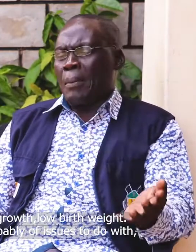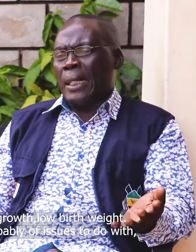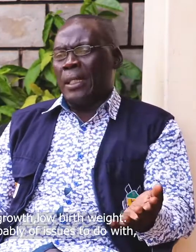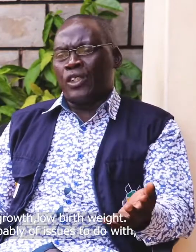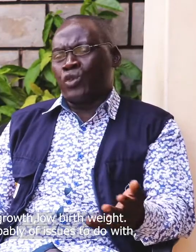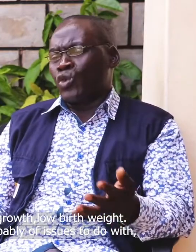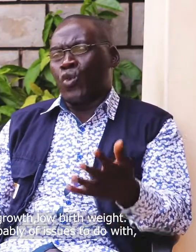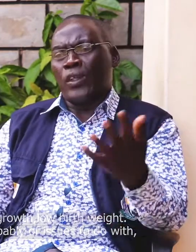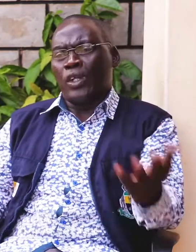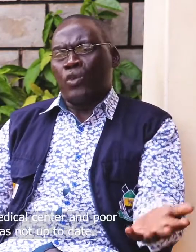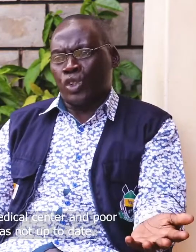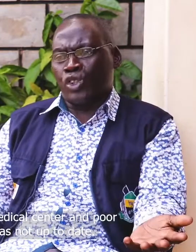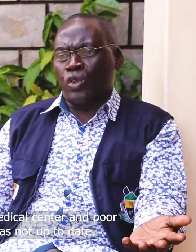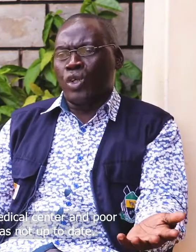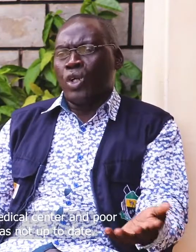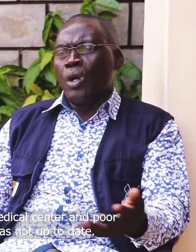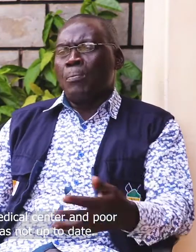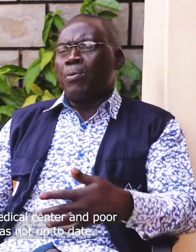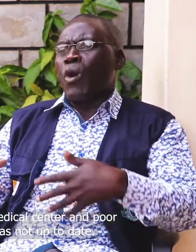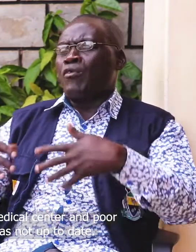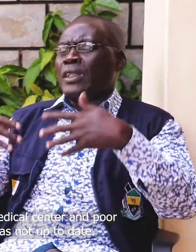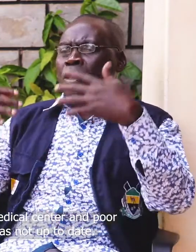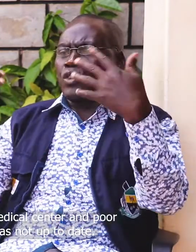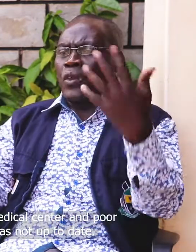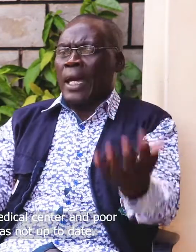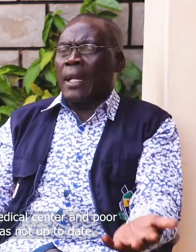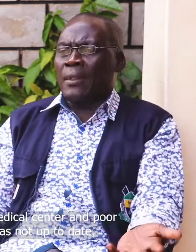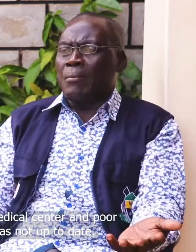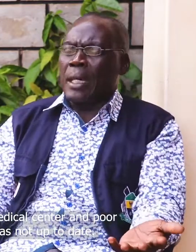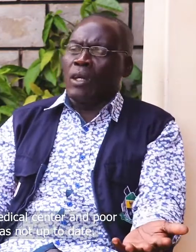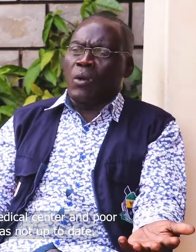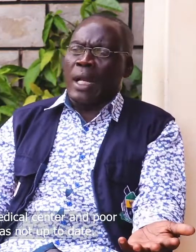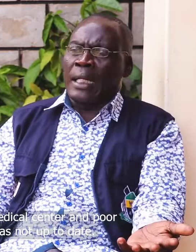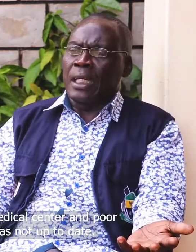of probably issues to do with nutrition, poor visits